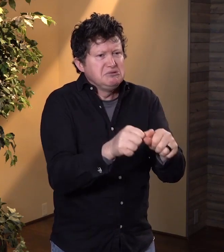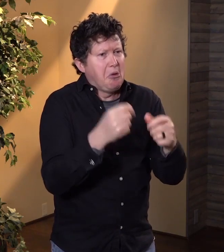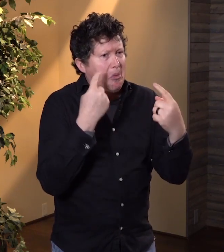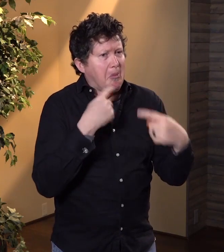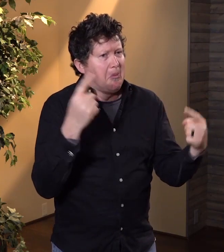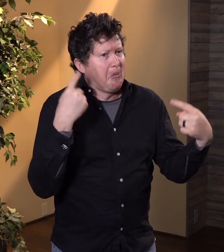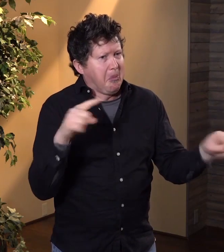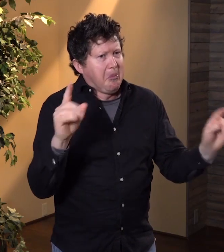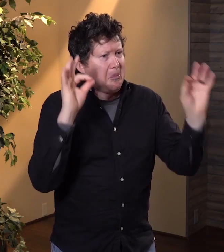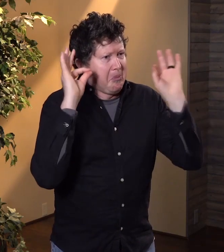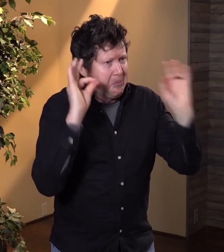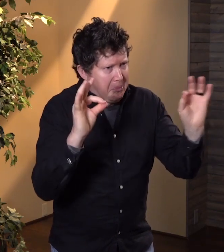be effective